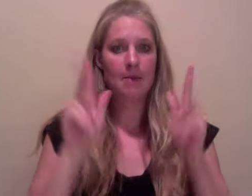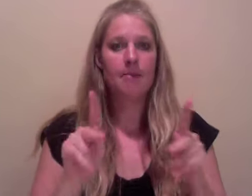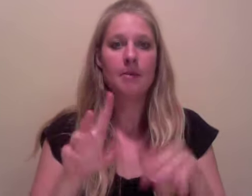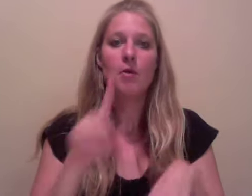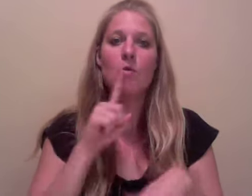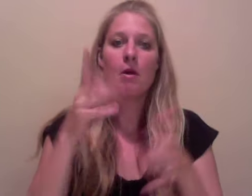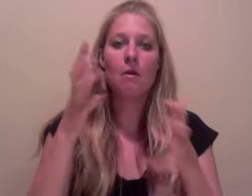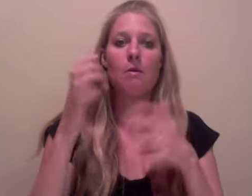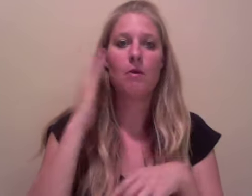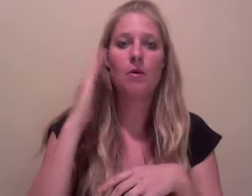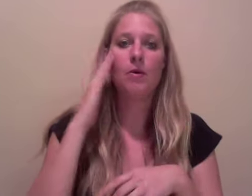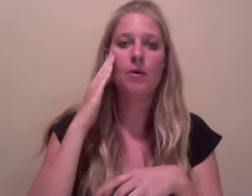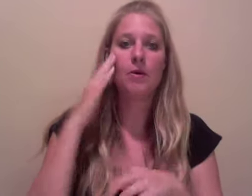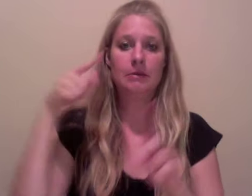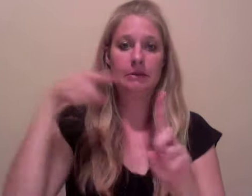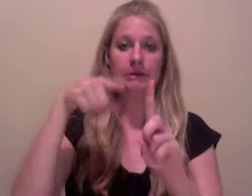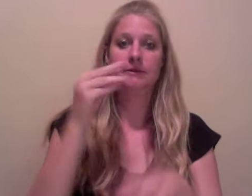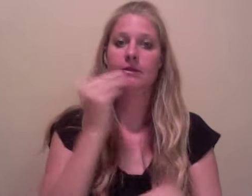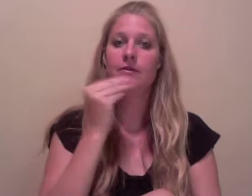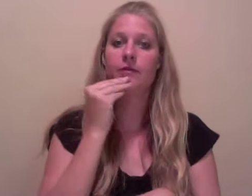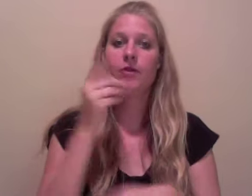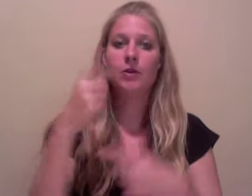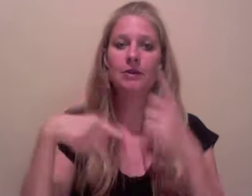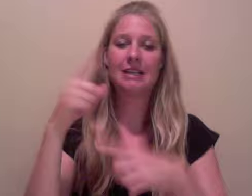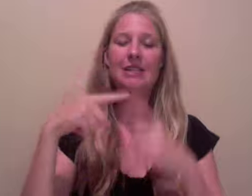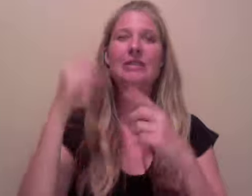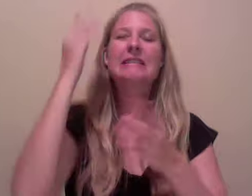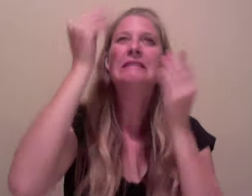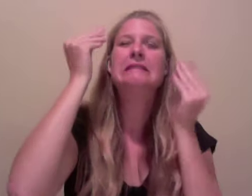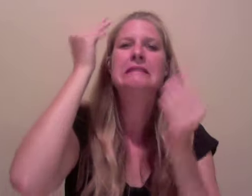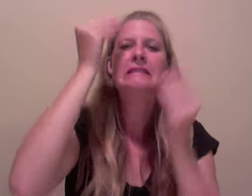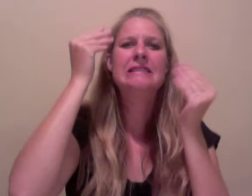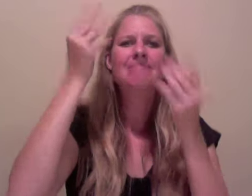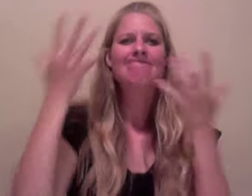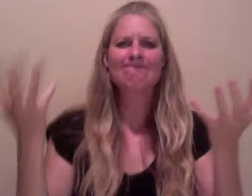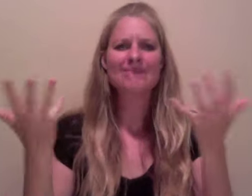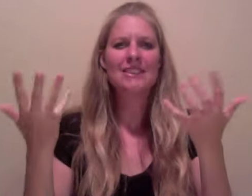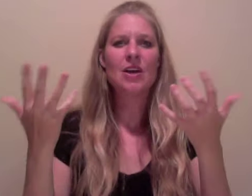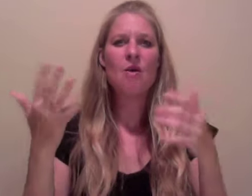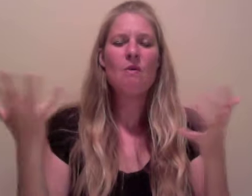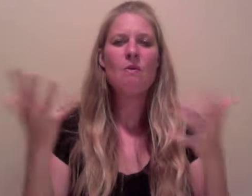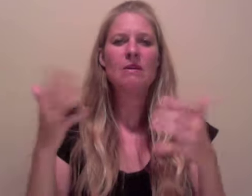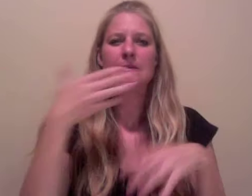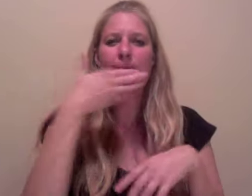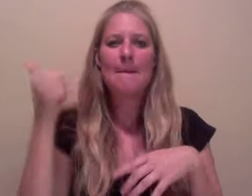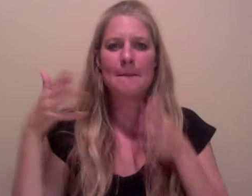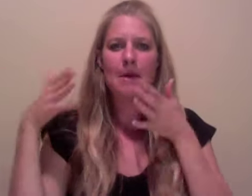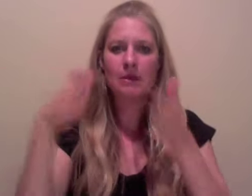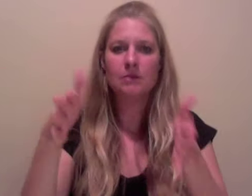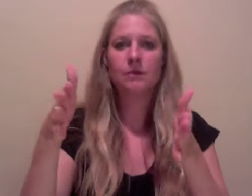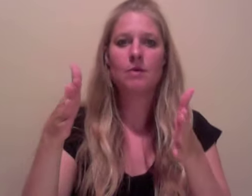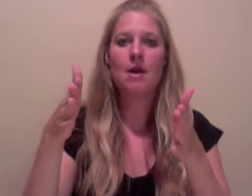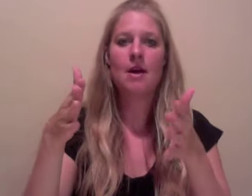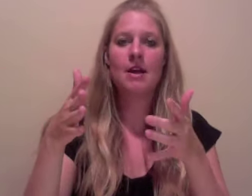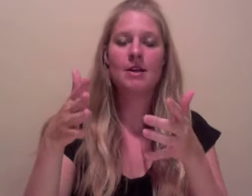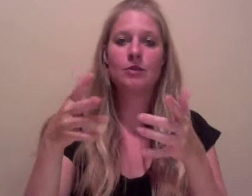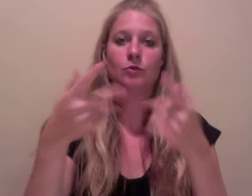So a lot of people really want to know specific food signs. So I thought and I thought, I'm like, oh, what is going to be the best